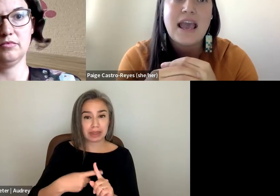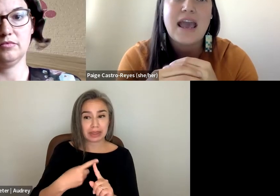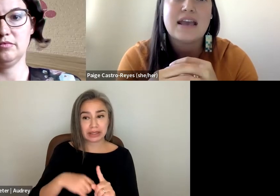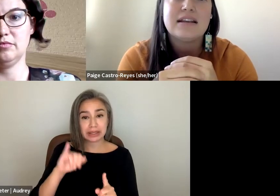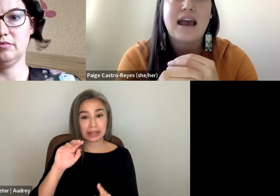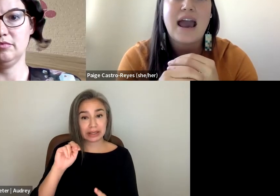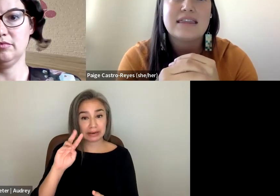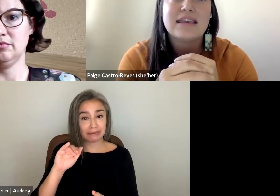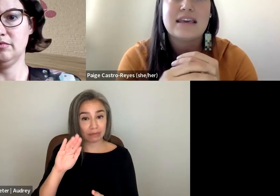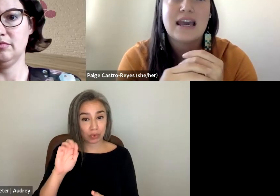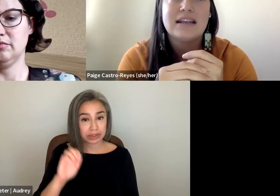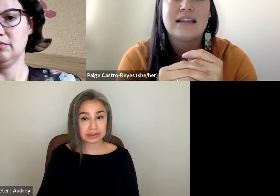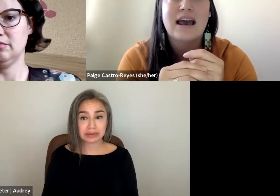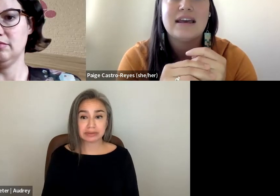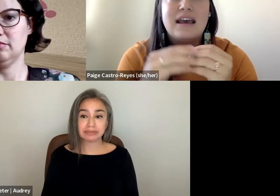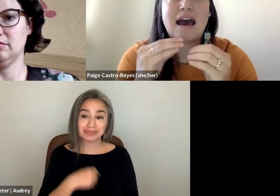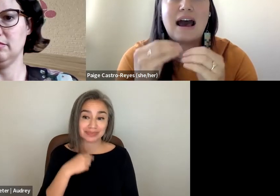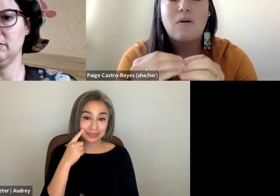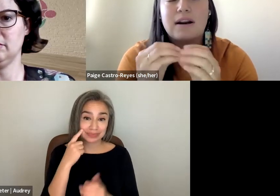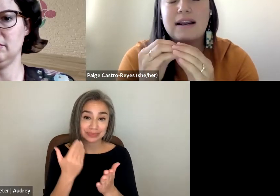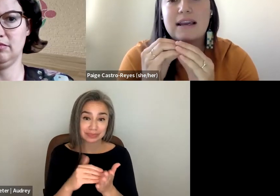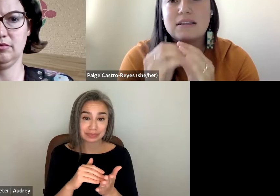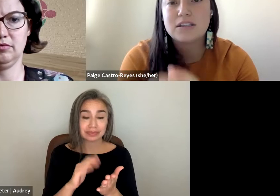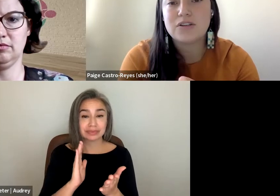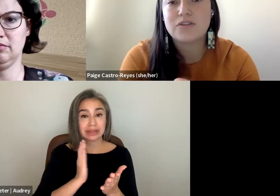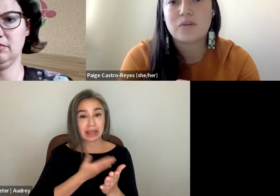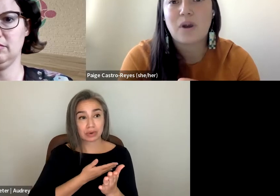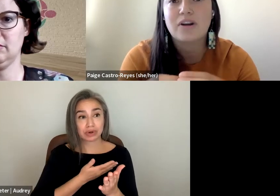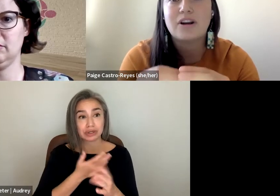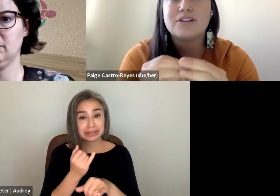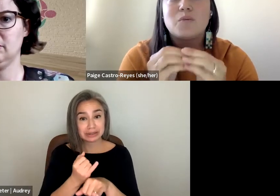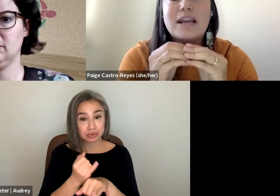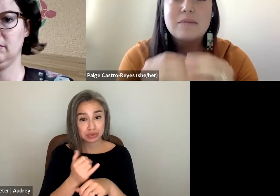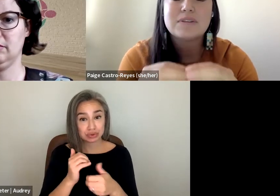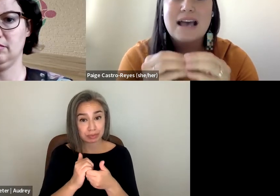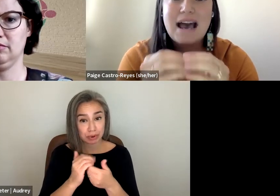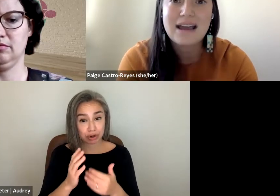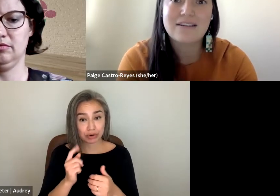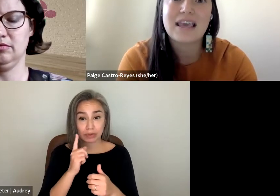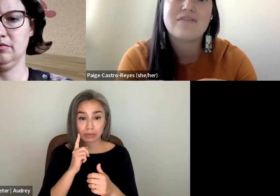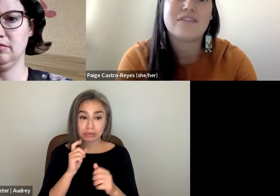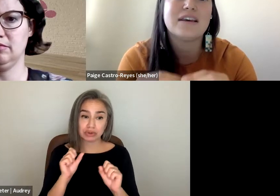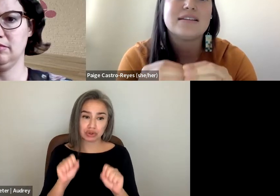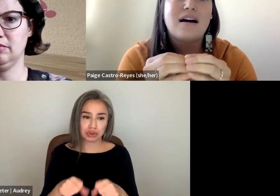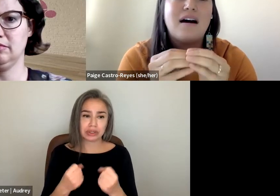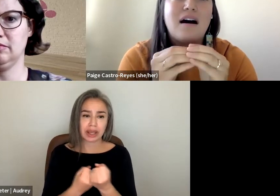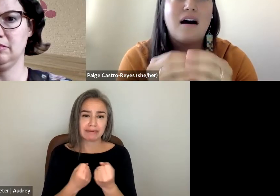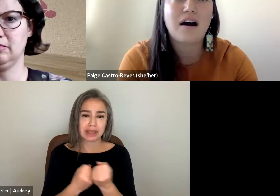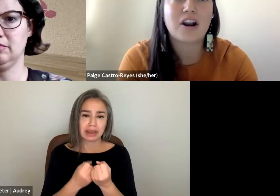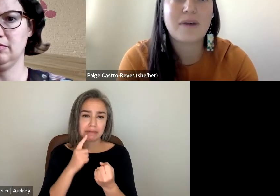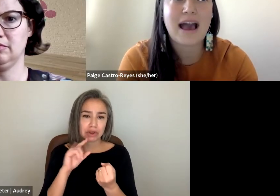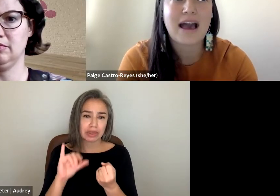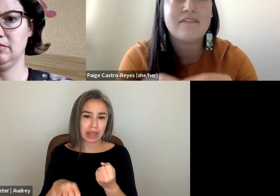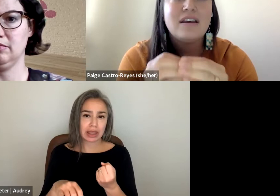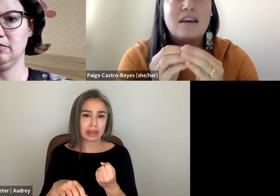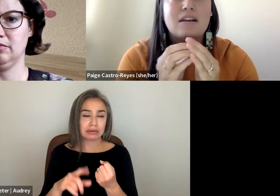invoicing. And I think, again, that our institutional partners were able to advocate for this